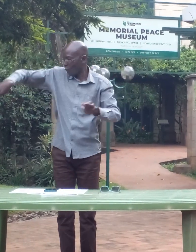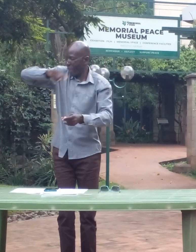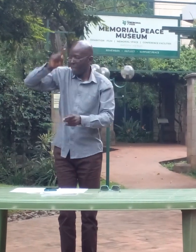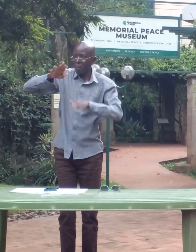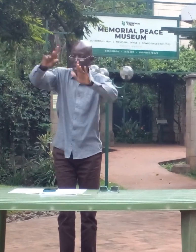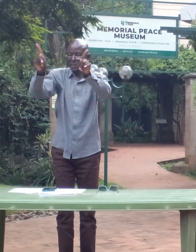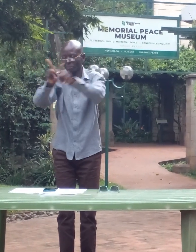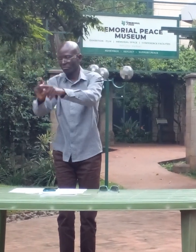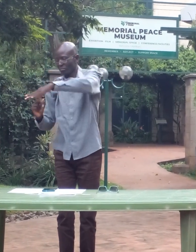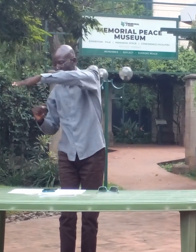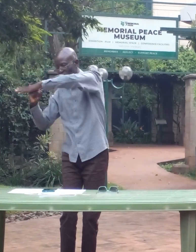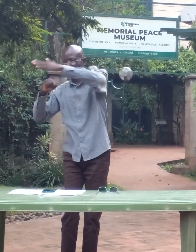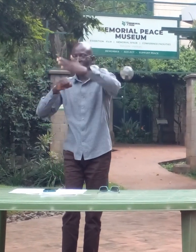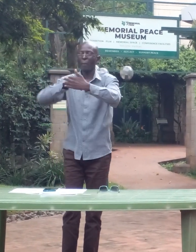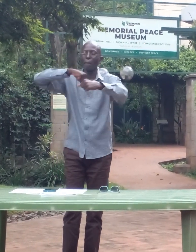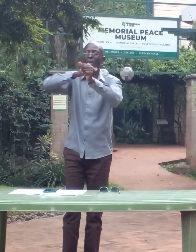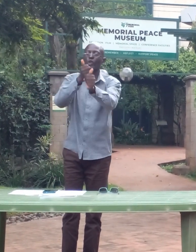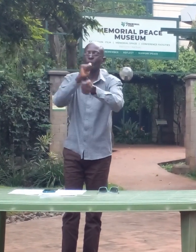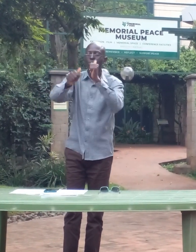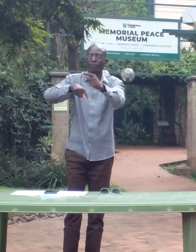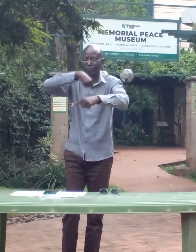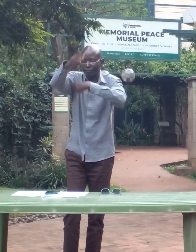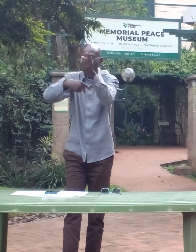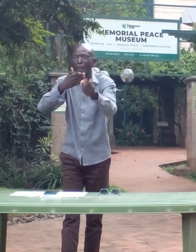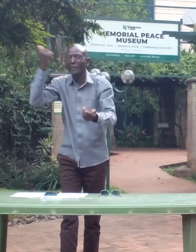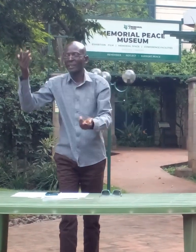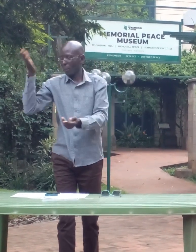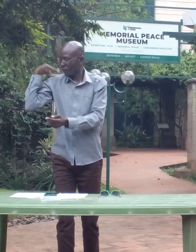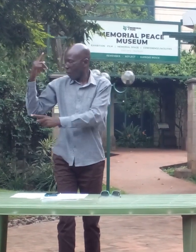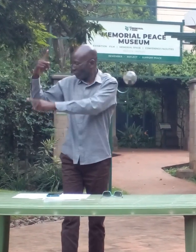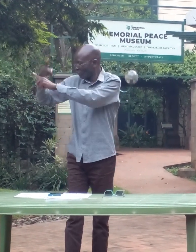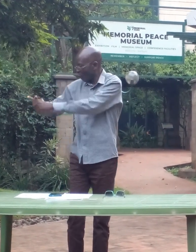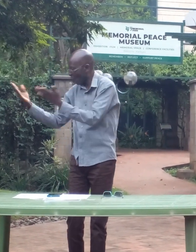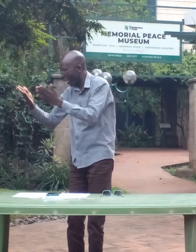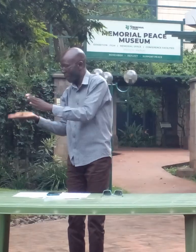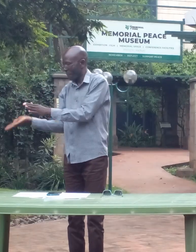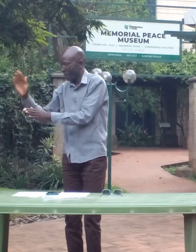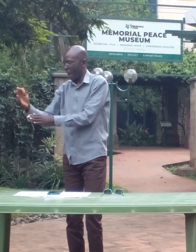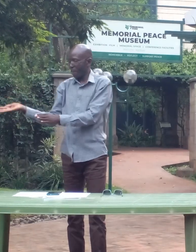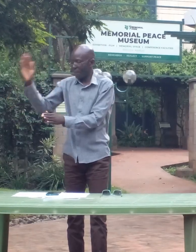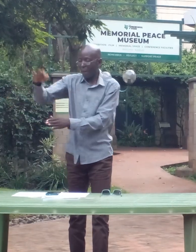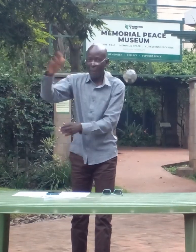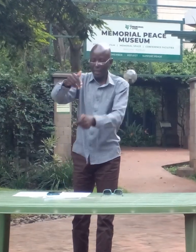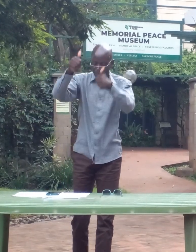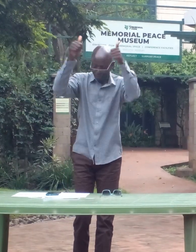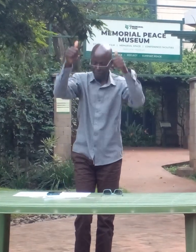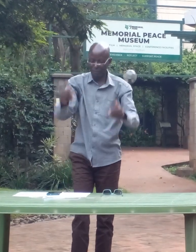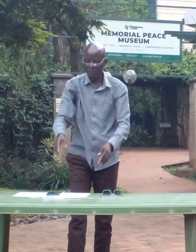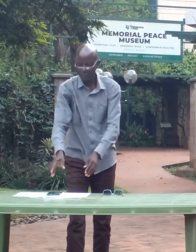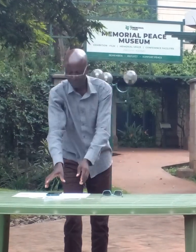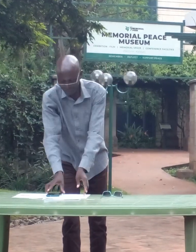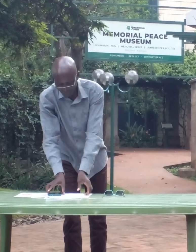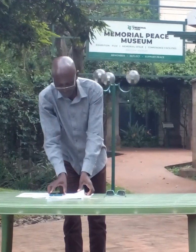To serve you. So the support that we will be giving you, it has been now coming back